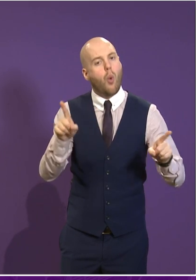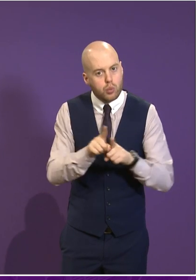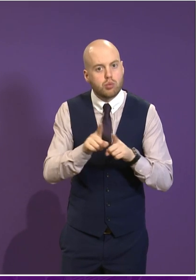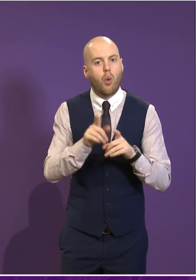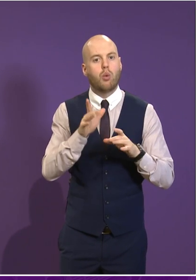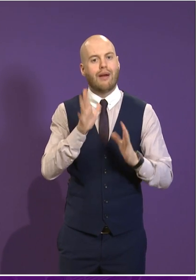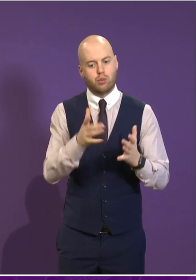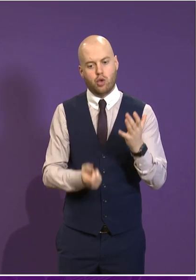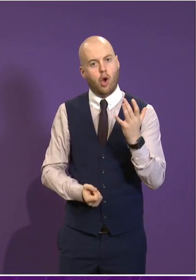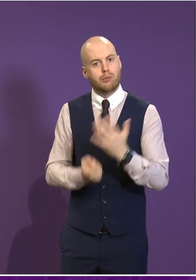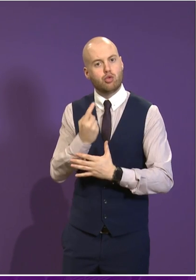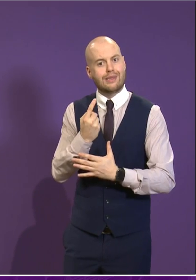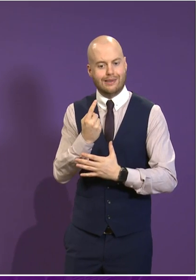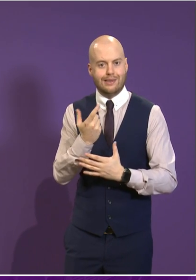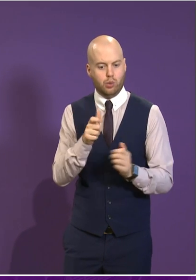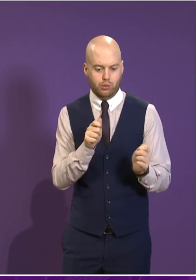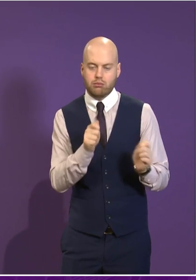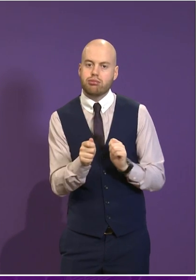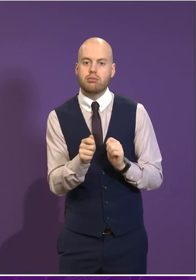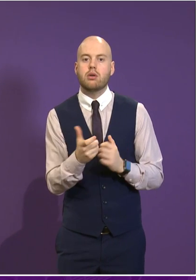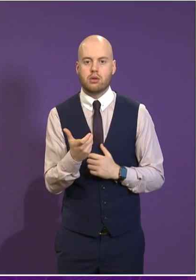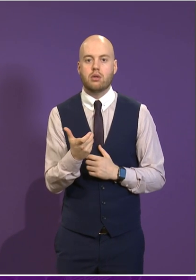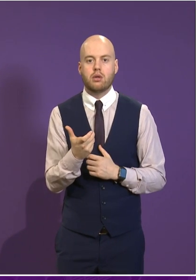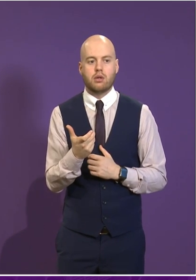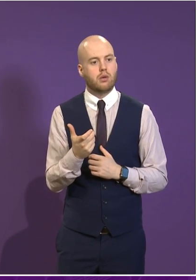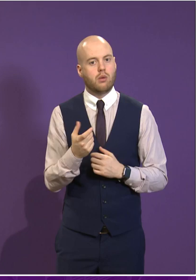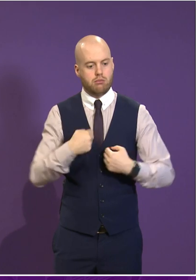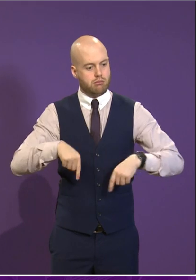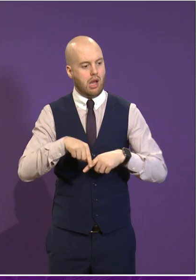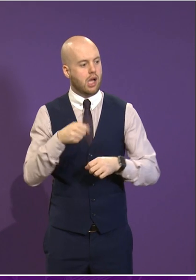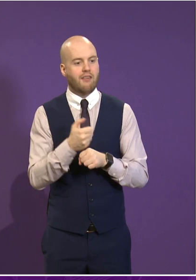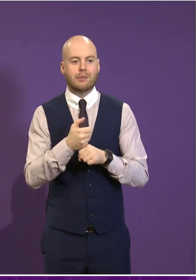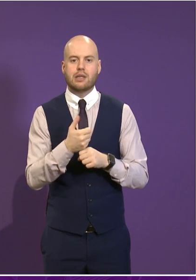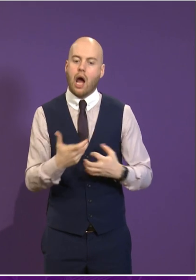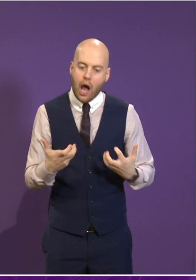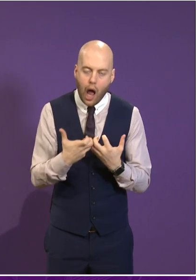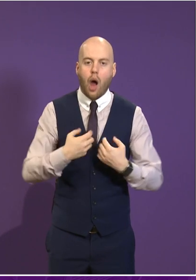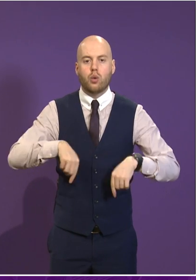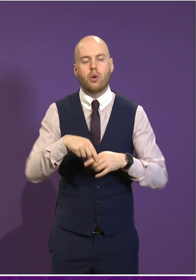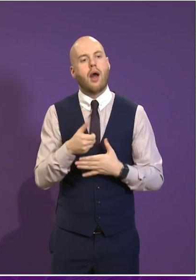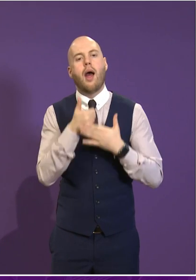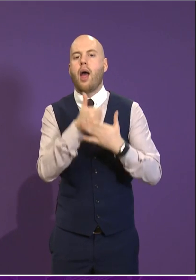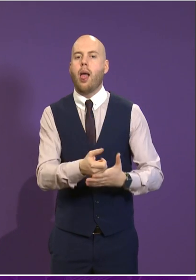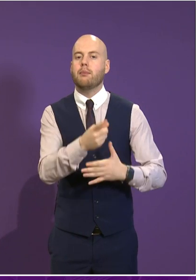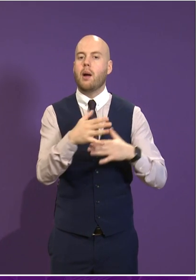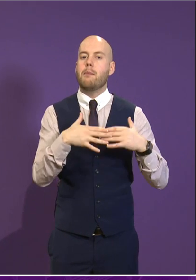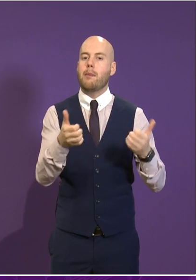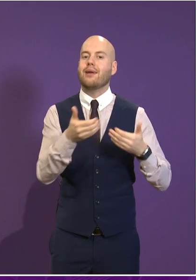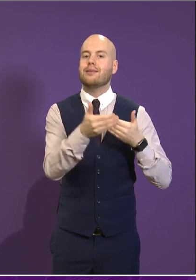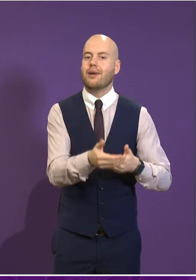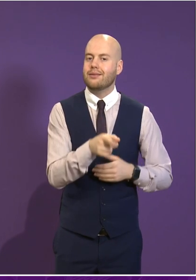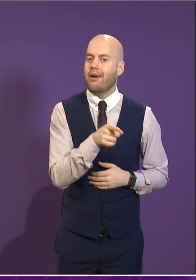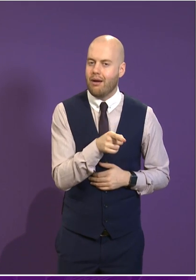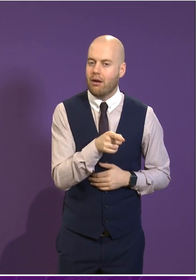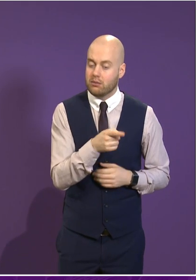terms of SNEEP, in terms of what we do as a government to help, you know, aspects of the public sector, you know, comply with their